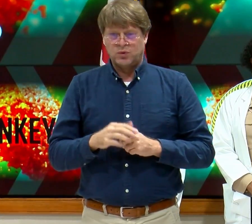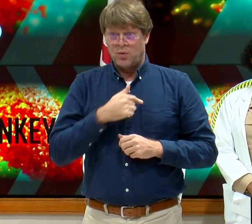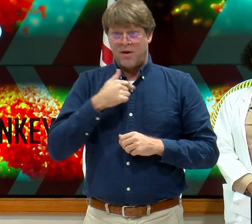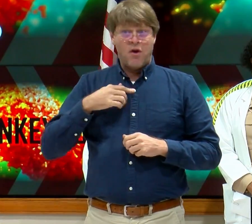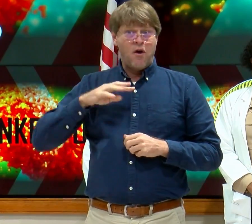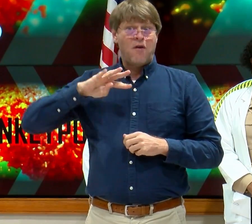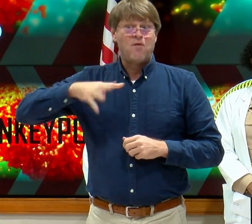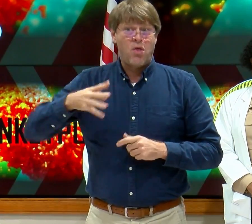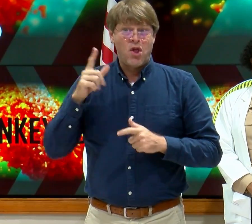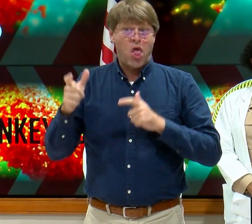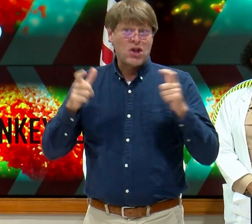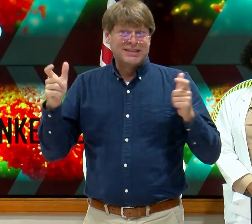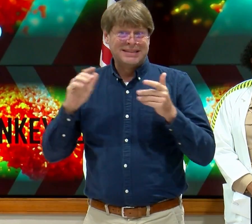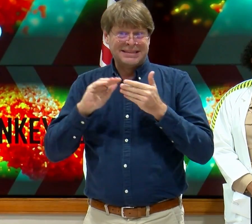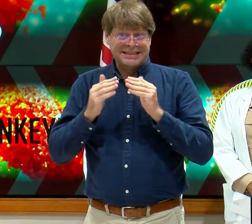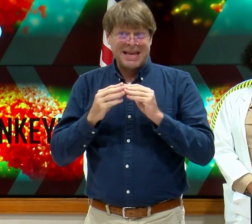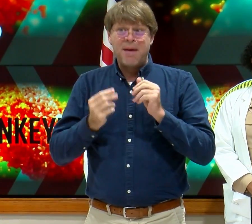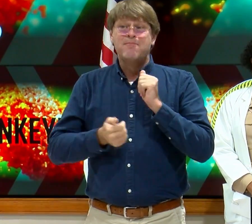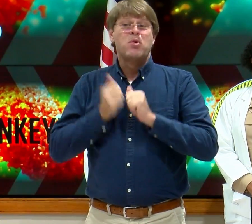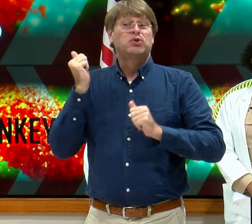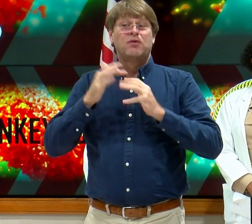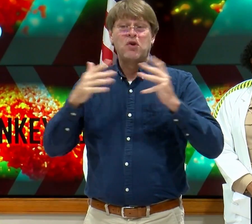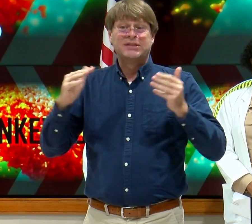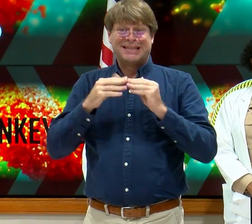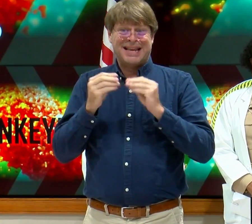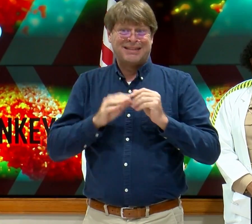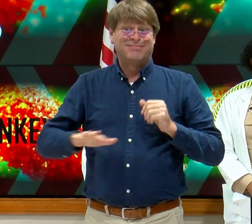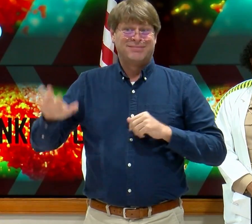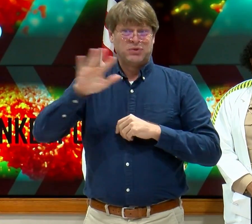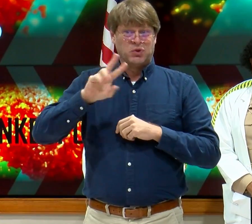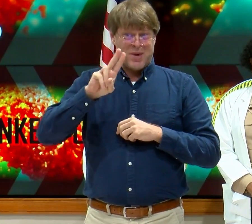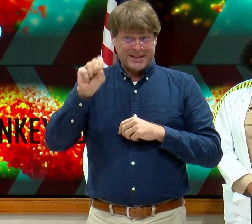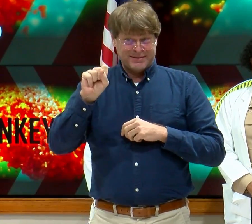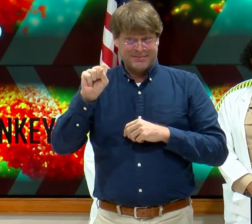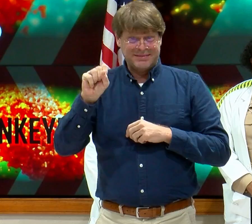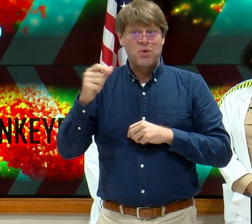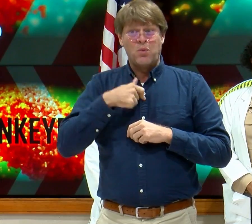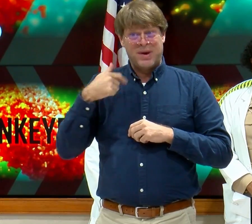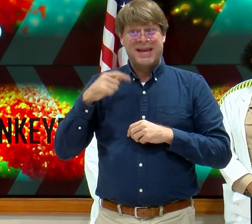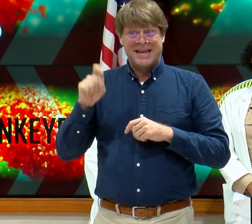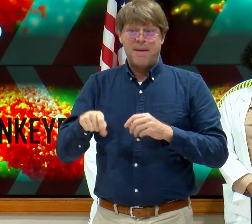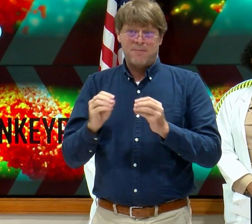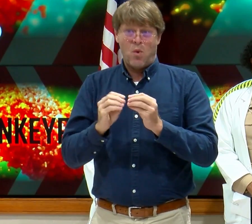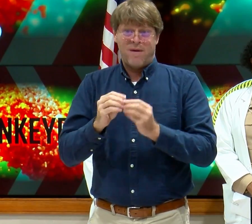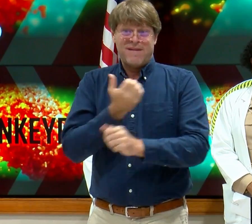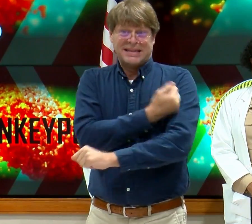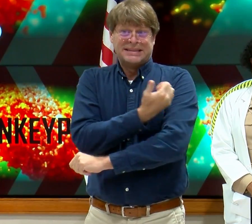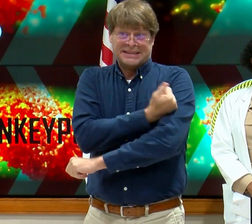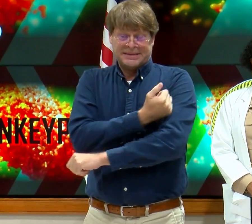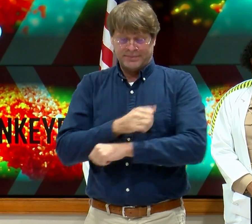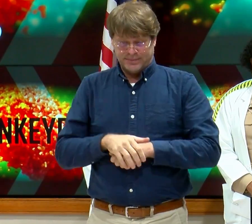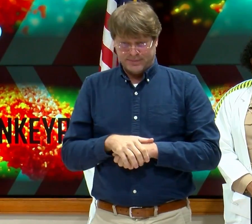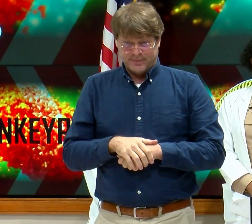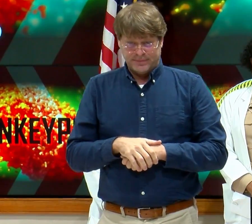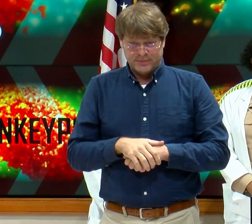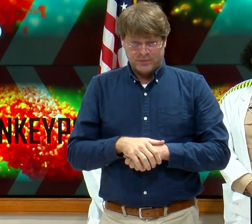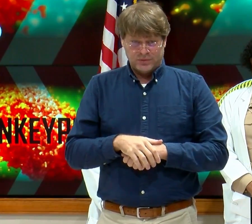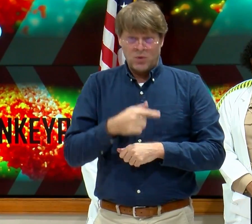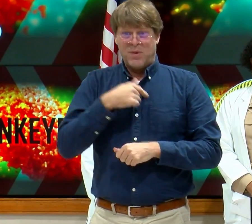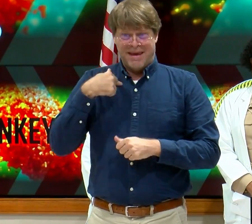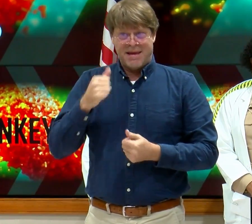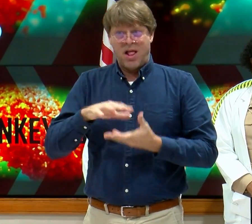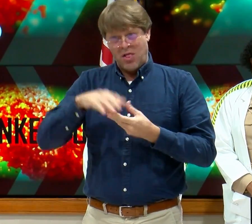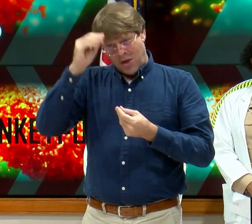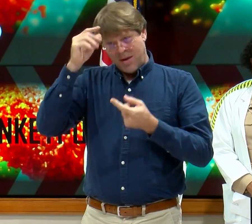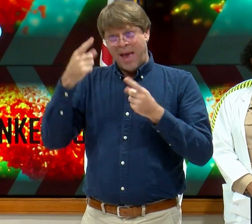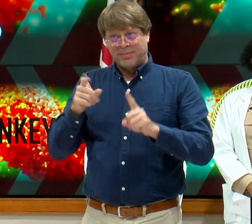4th largest and the most diverse city in the country, and we need more vaccines. We all can learn from what